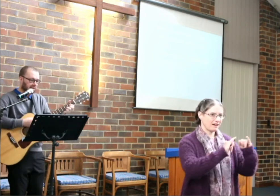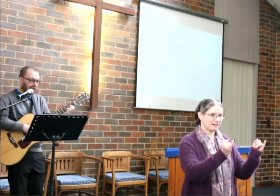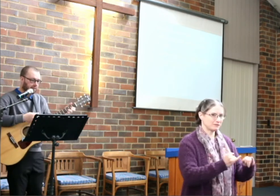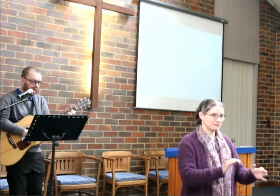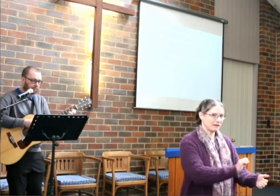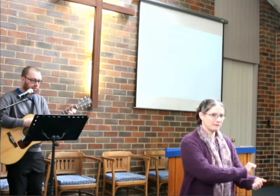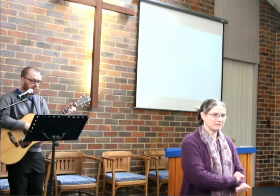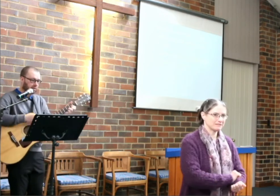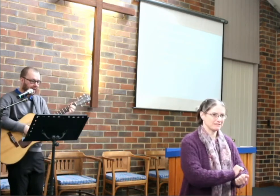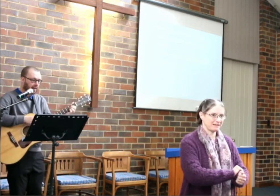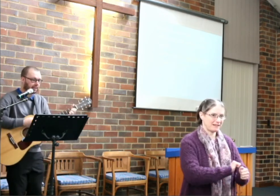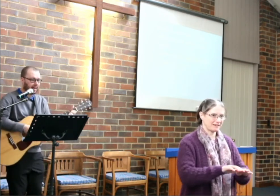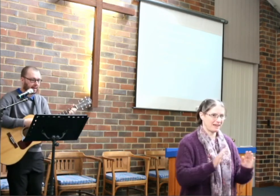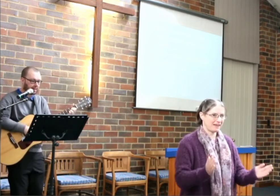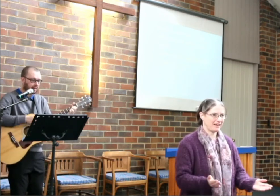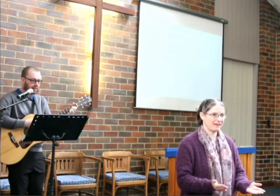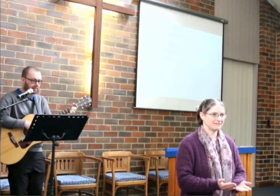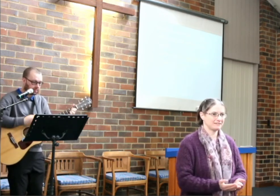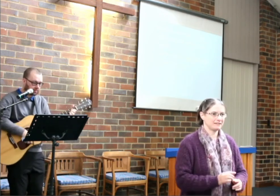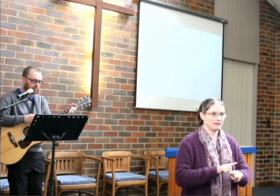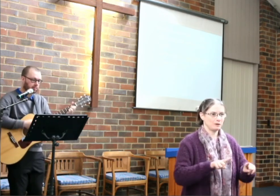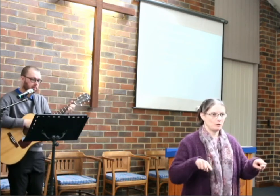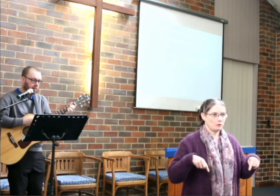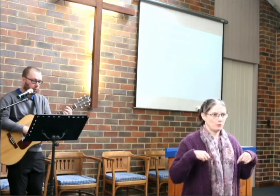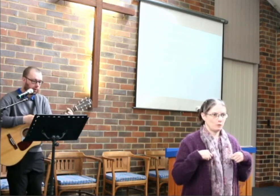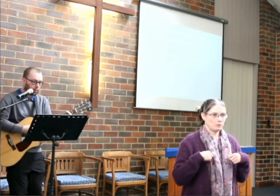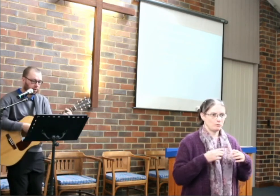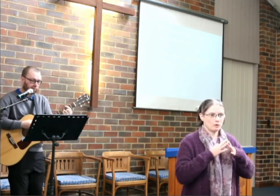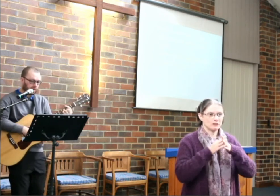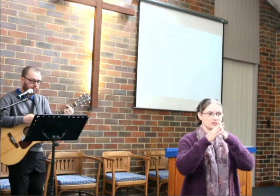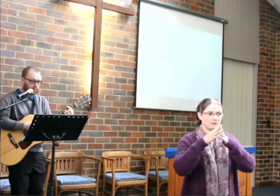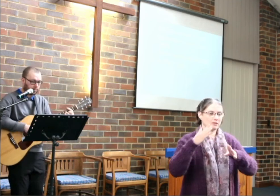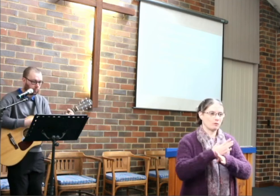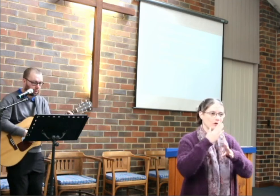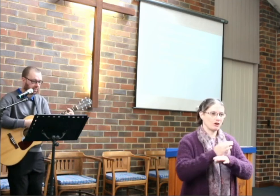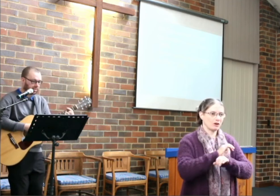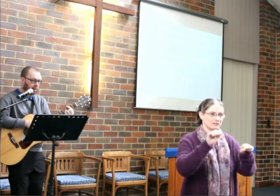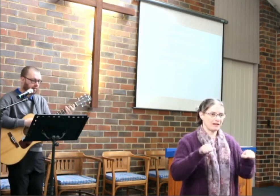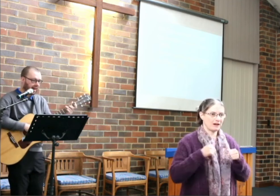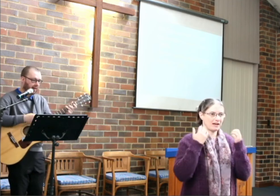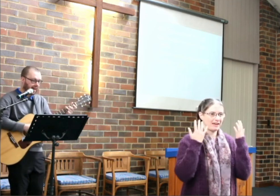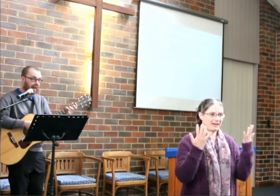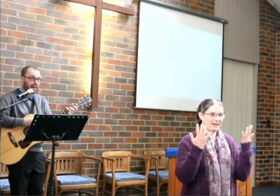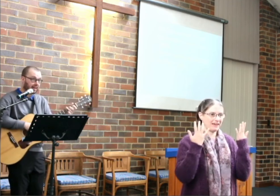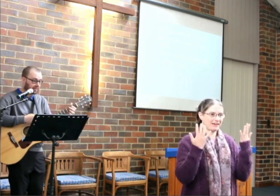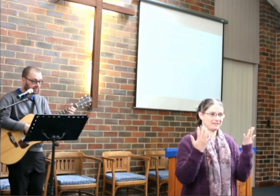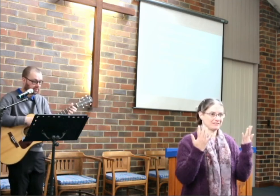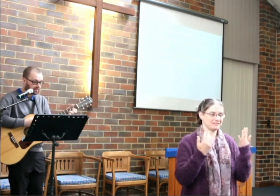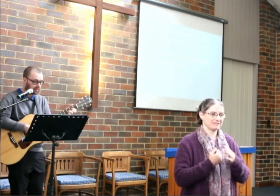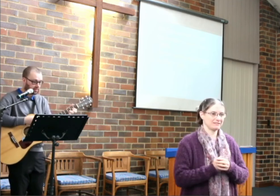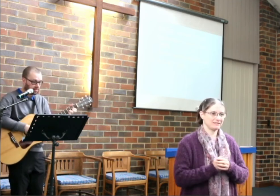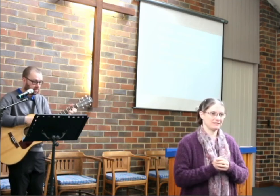Idols have captured our land. We worship the works of our